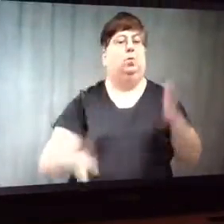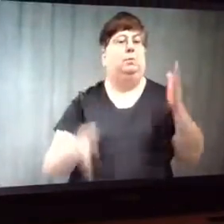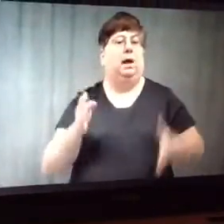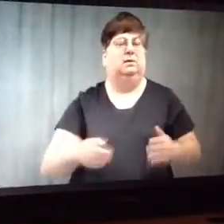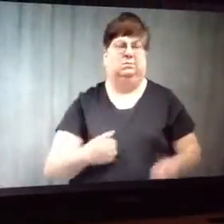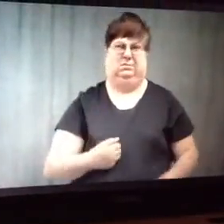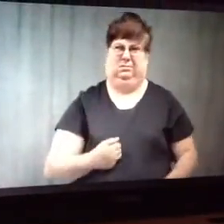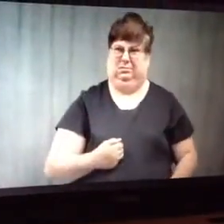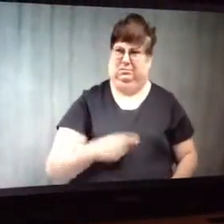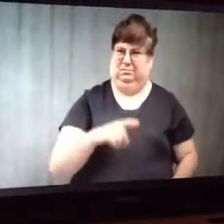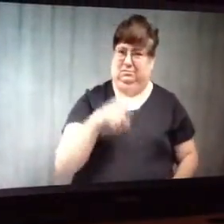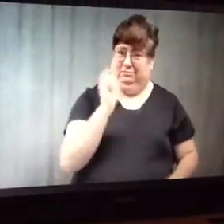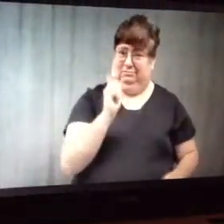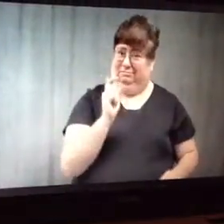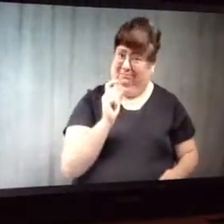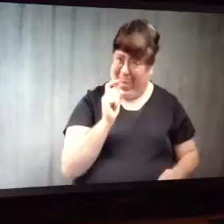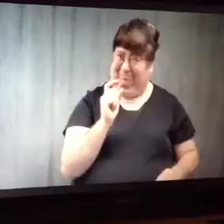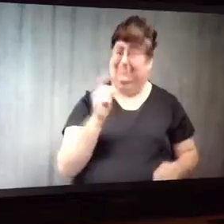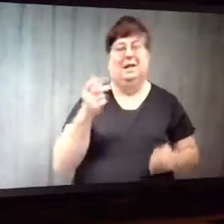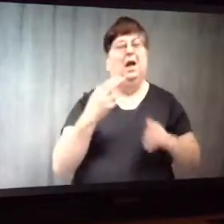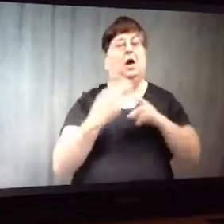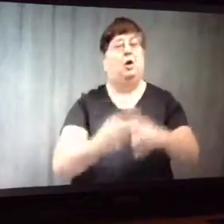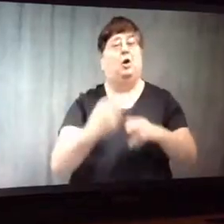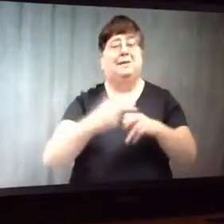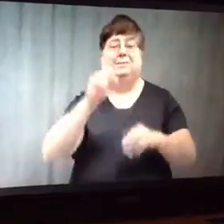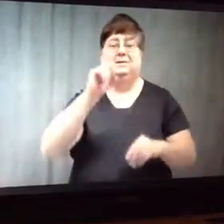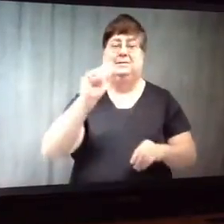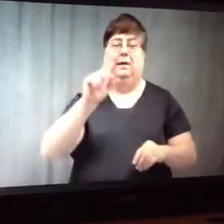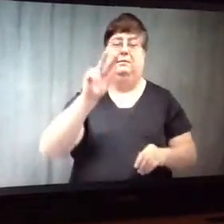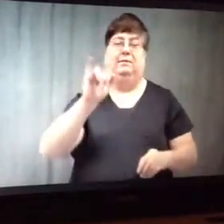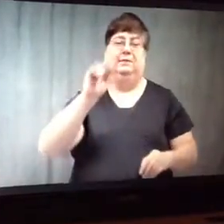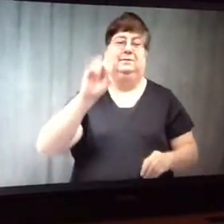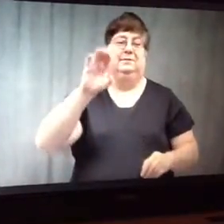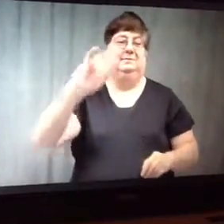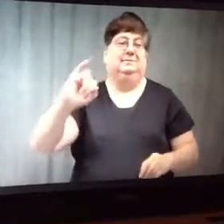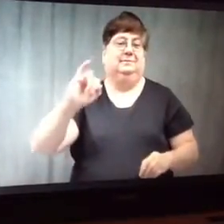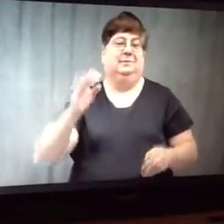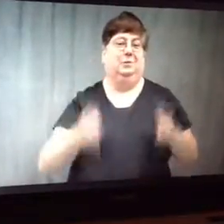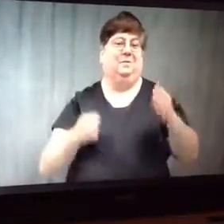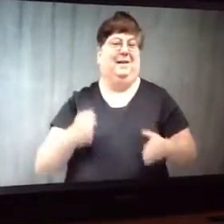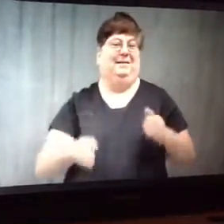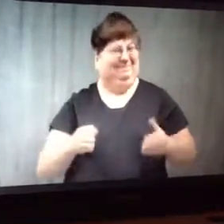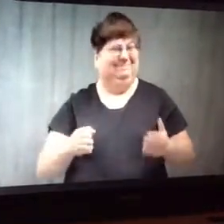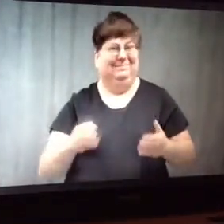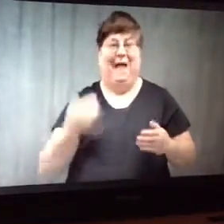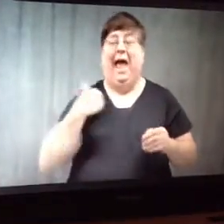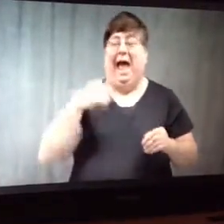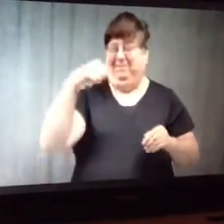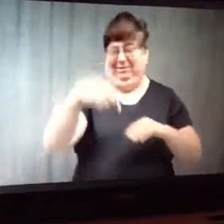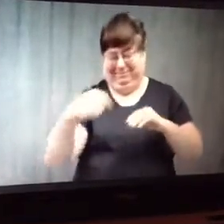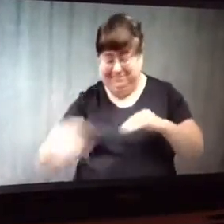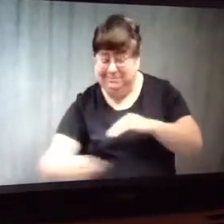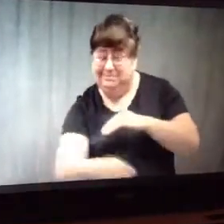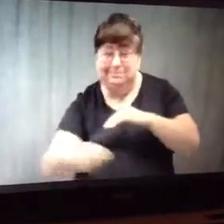anything. But she told me that they're going to use a robot, and I was like, what? It's called the Da Vinci robot.